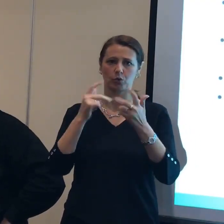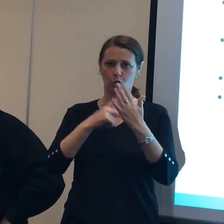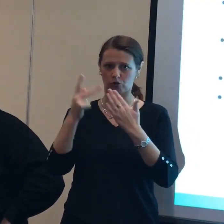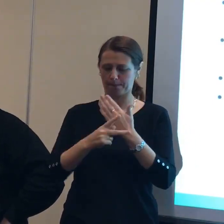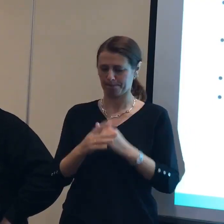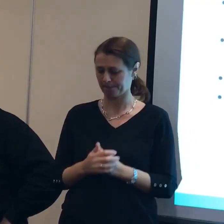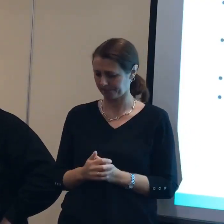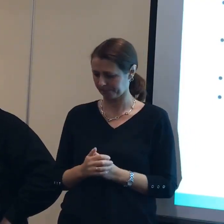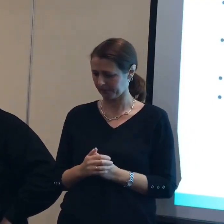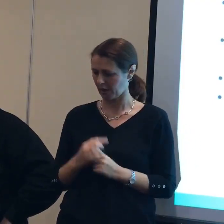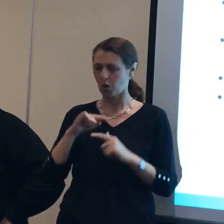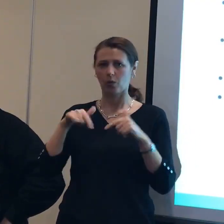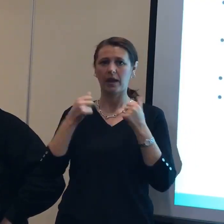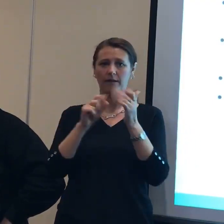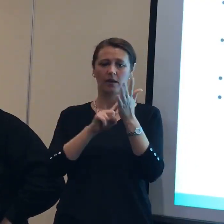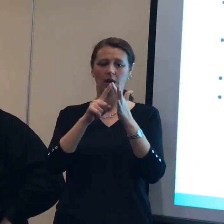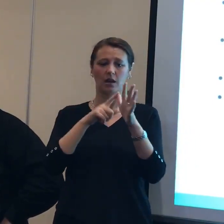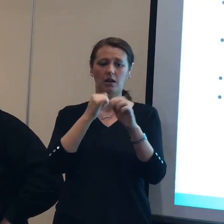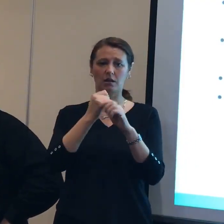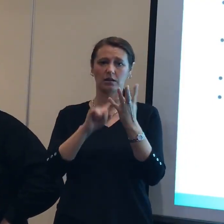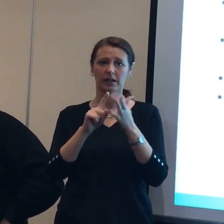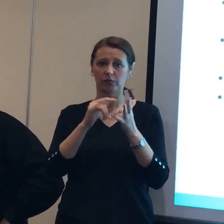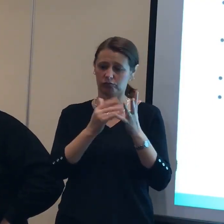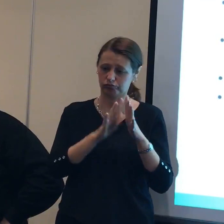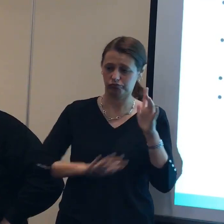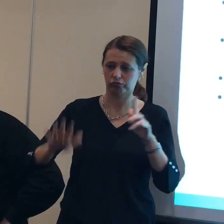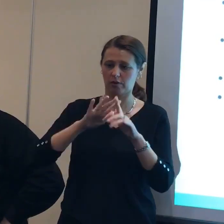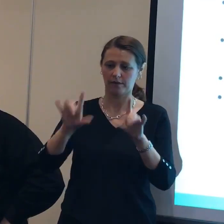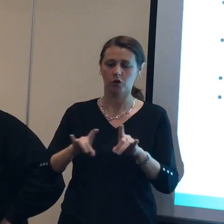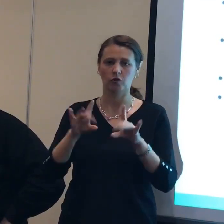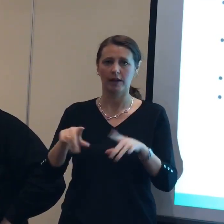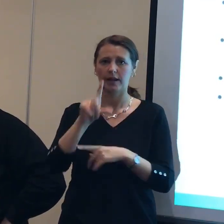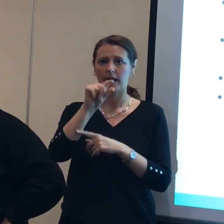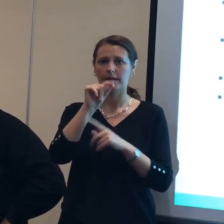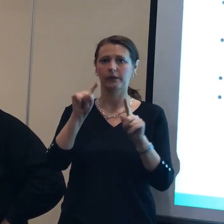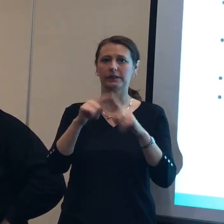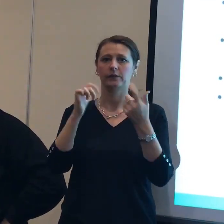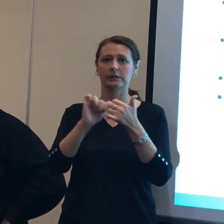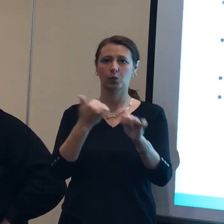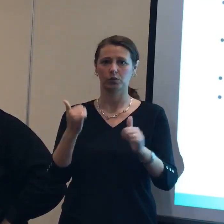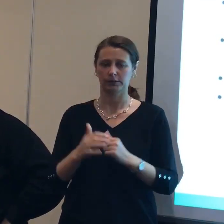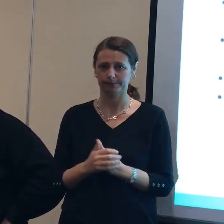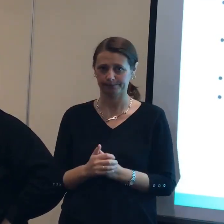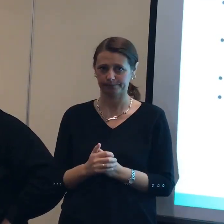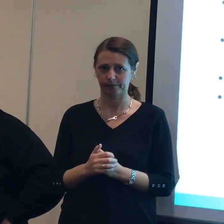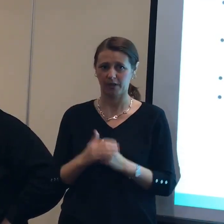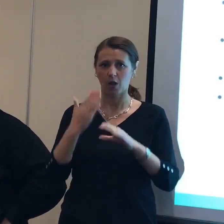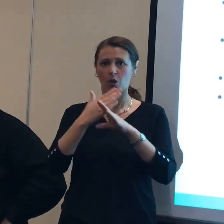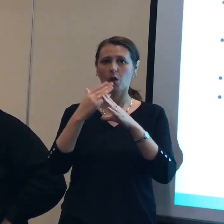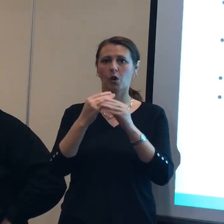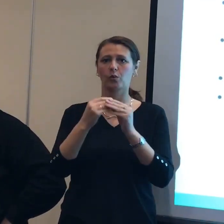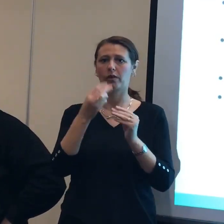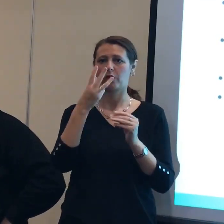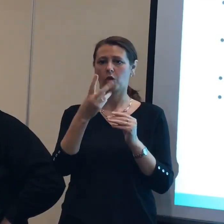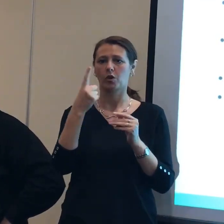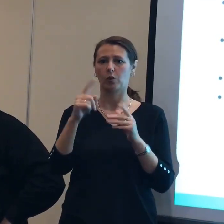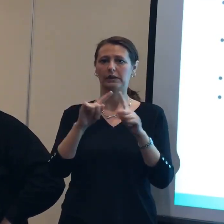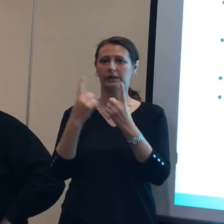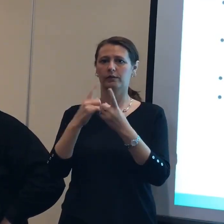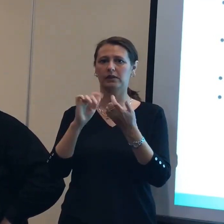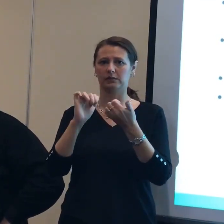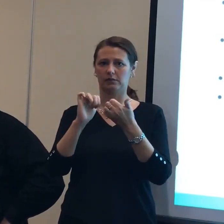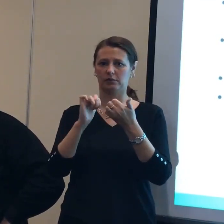run leagues right across Australia in 11 different sports. And we work within 31 different types of